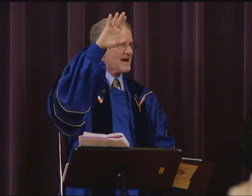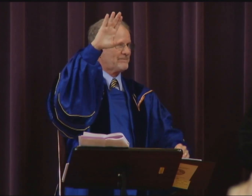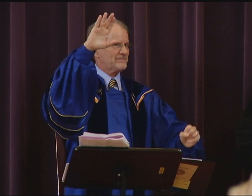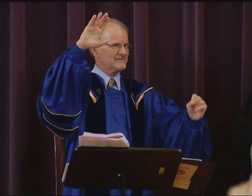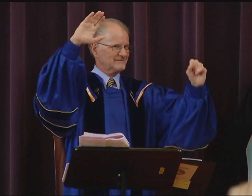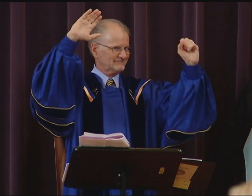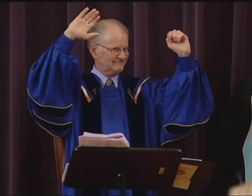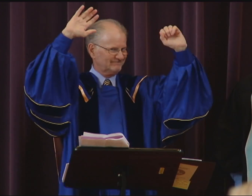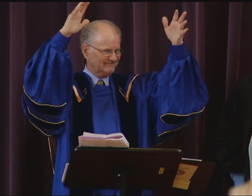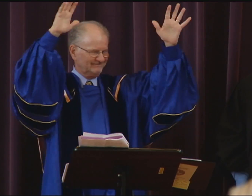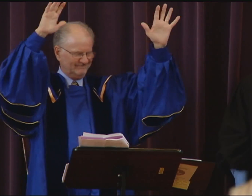Alumni Emeriti Club.